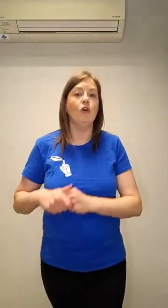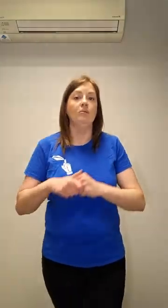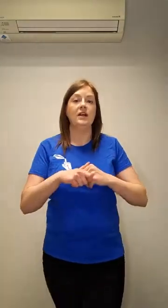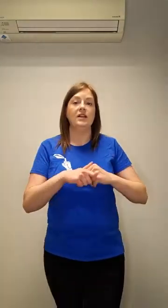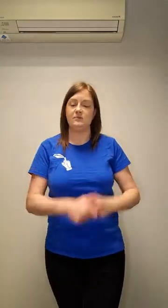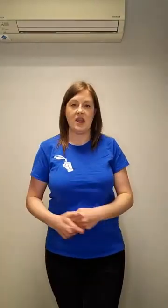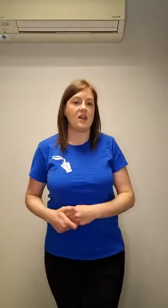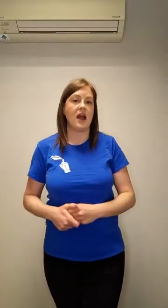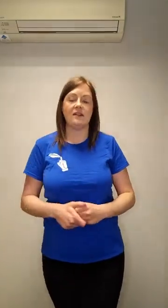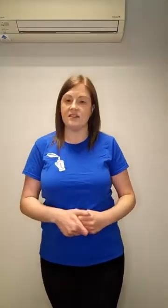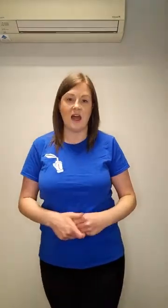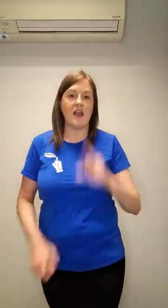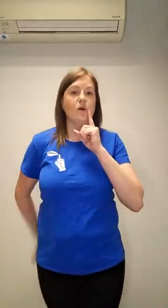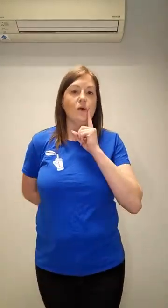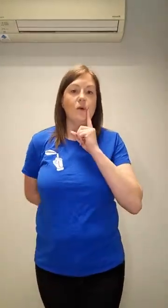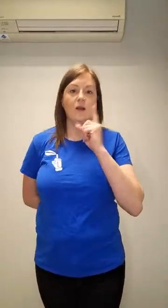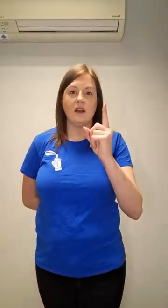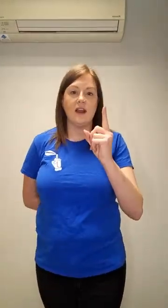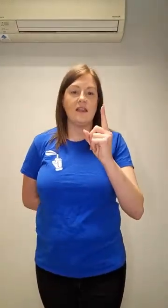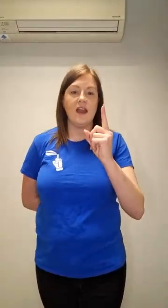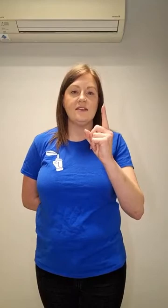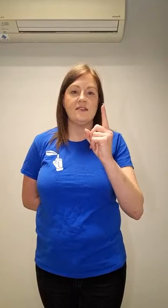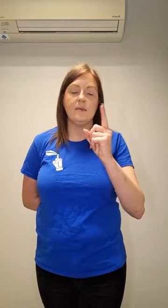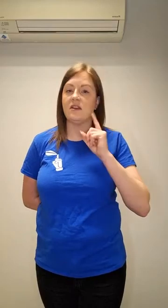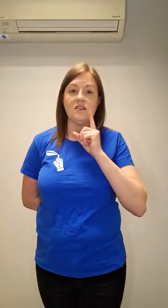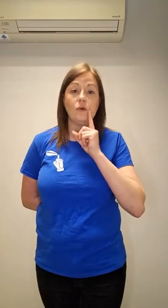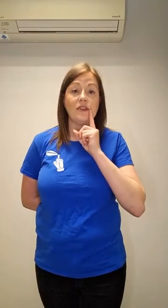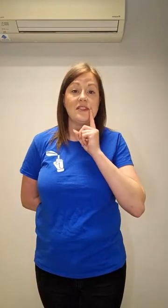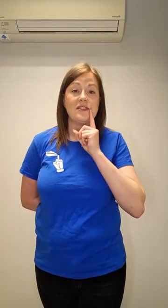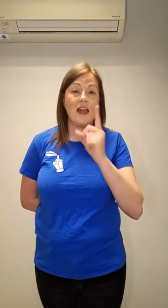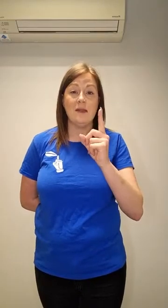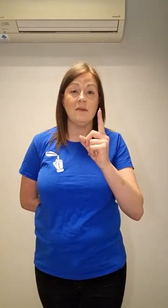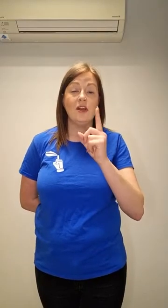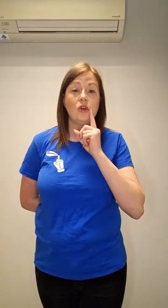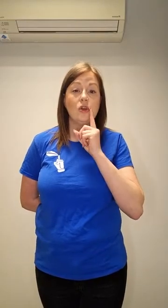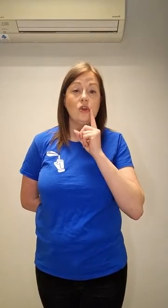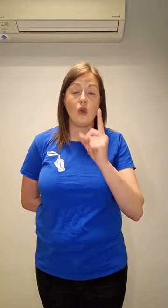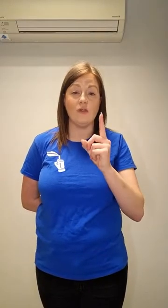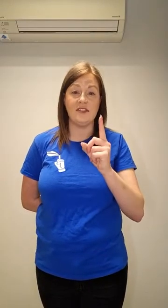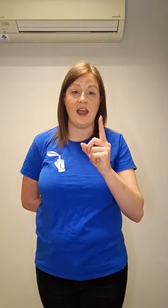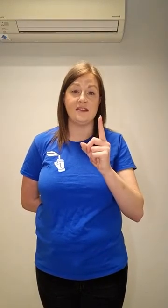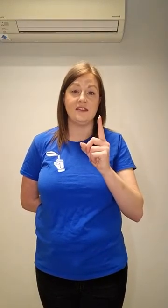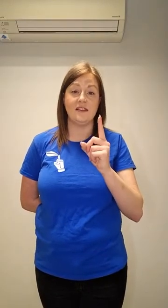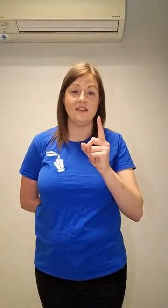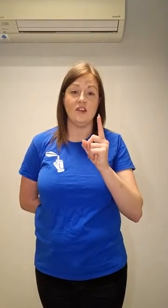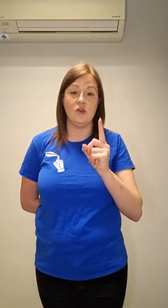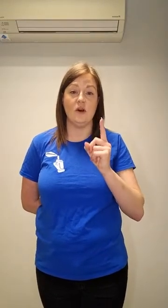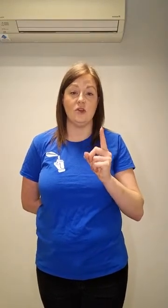inform, speak and say, all look like this because it's all the same context that you are